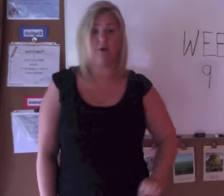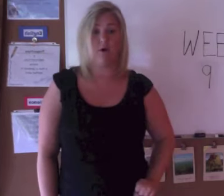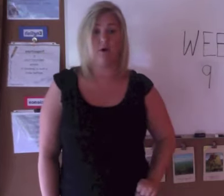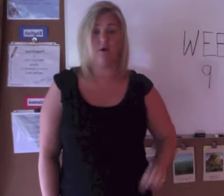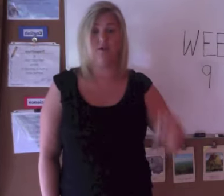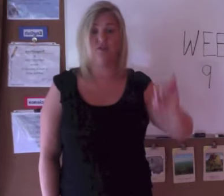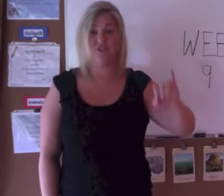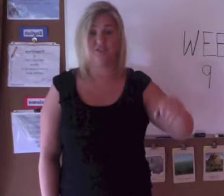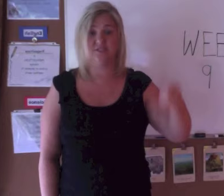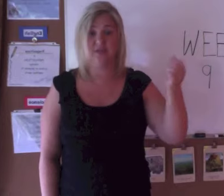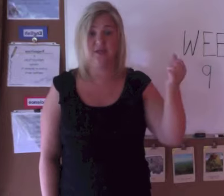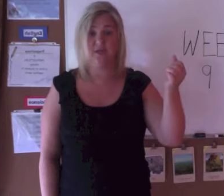Emperor Justinian.